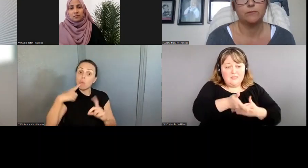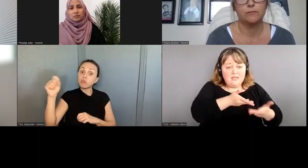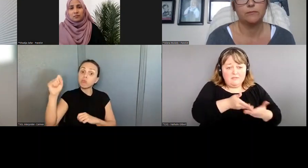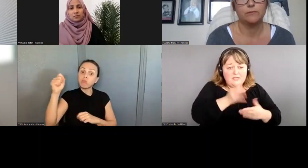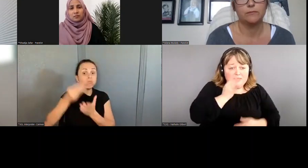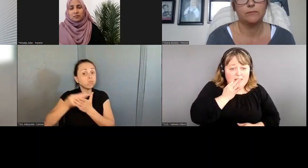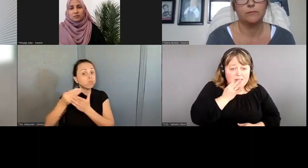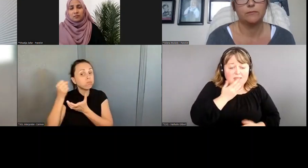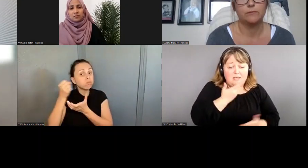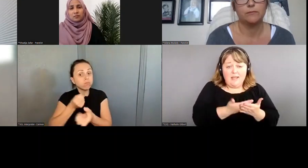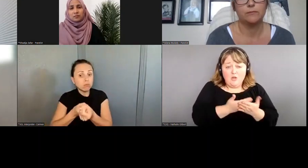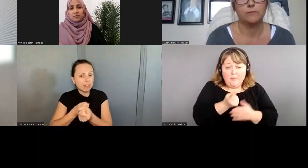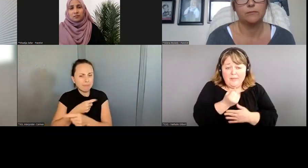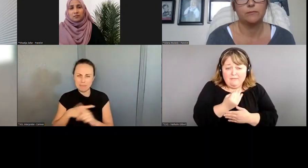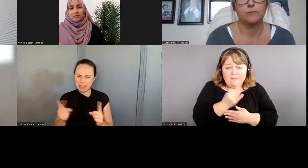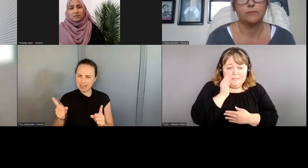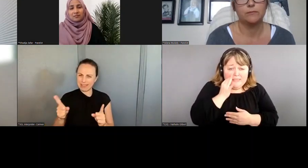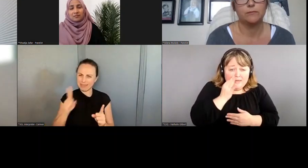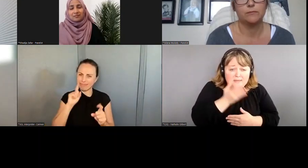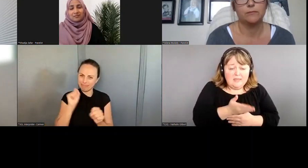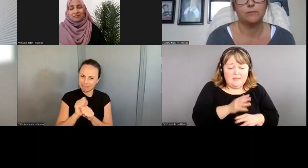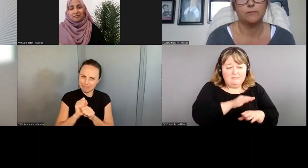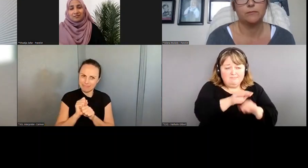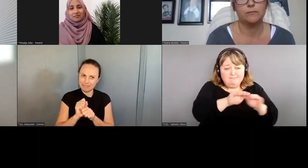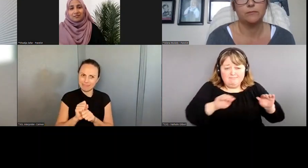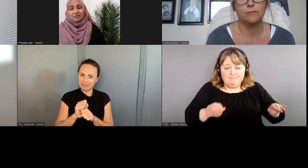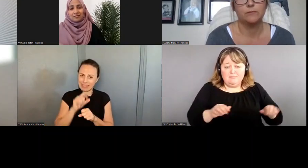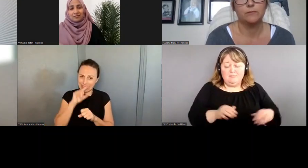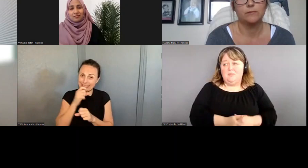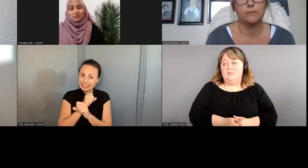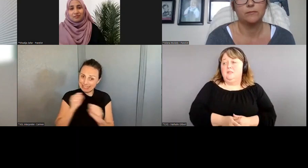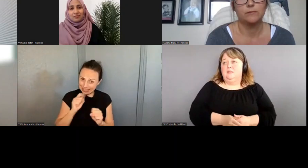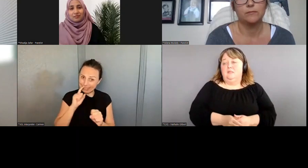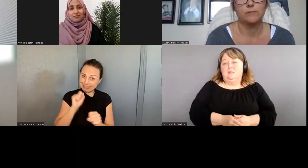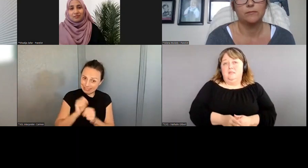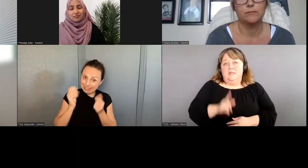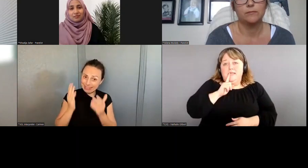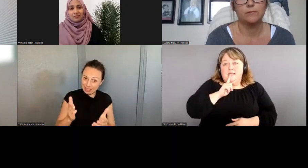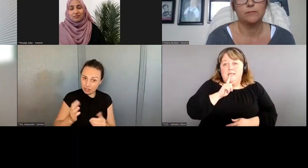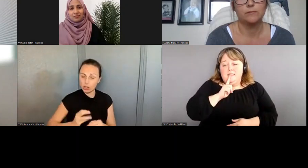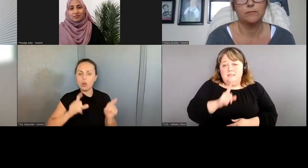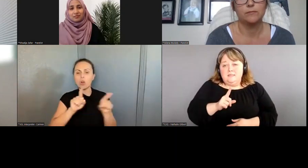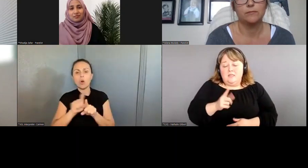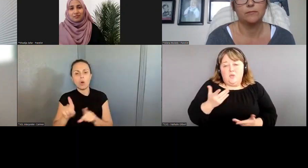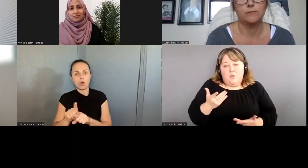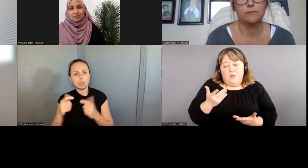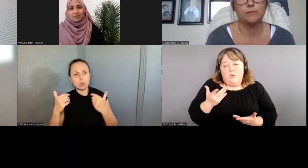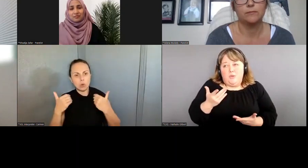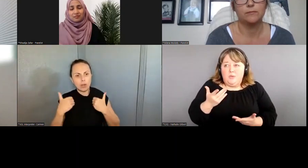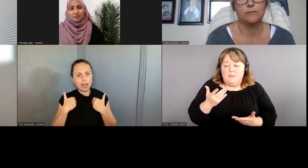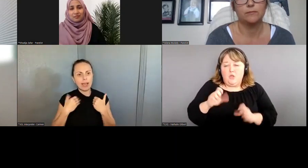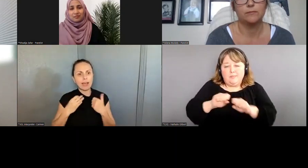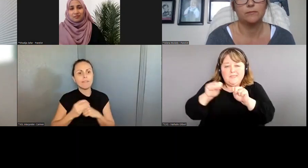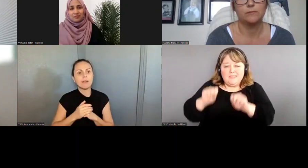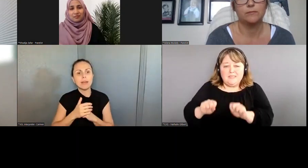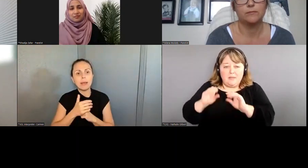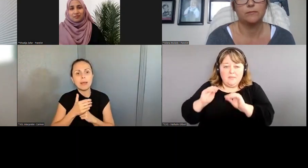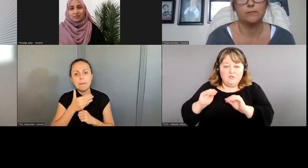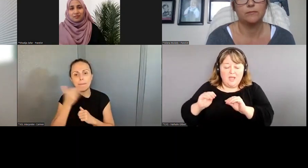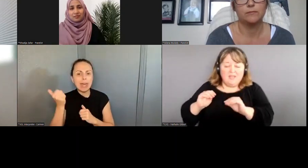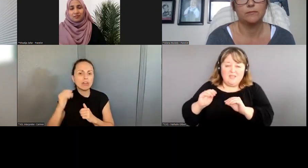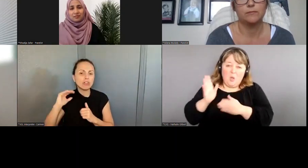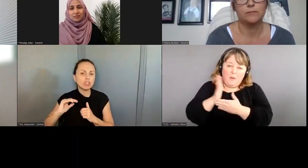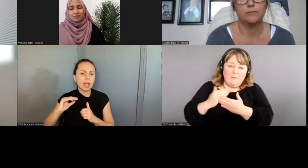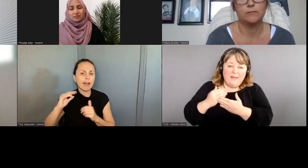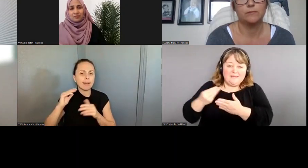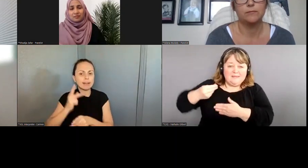funded, we need to really like, how safe are your kids in those care? We also have the Better Child Health Benefits, which is just